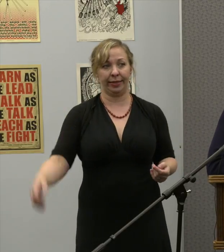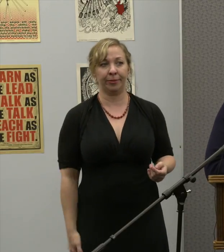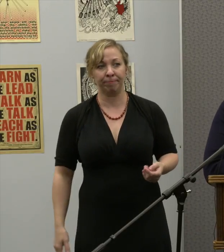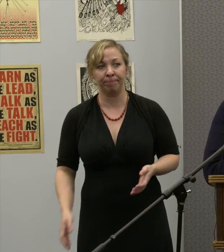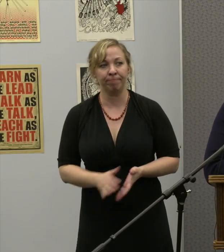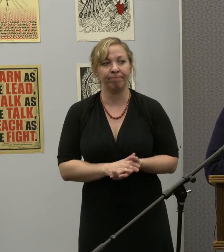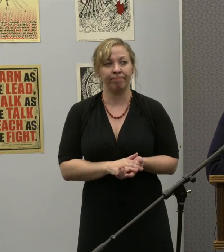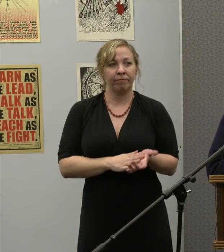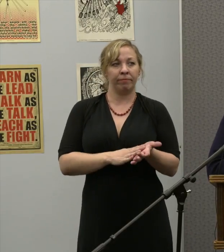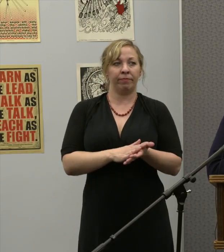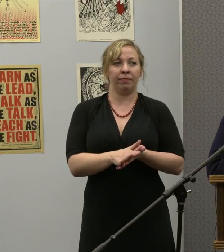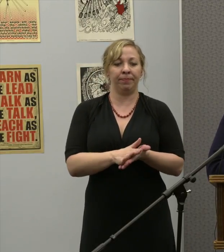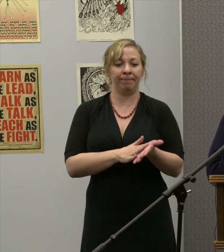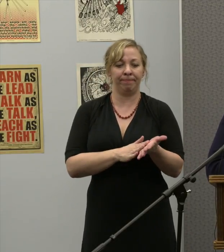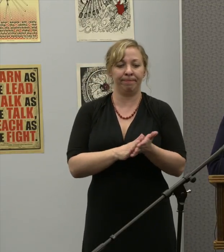So,